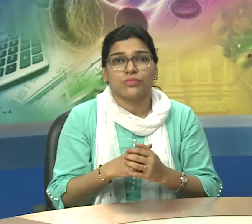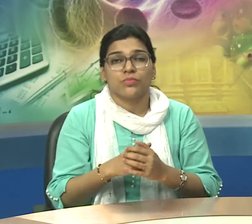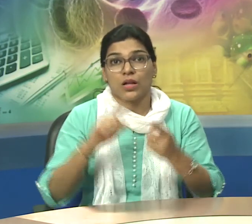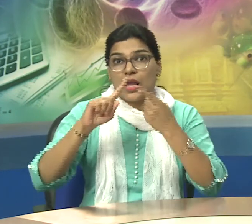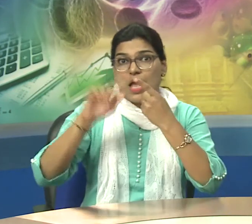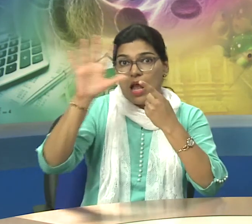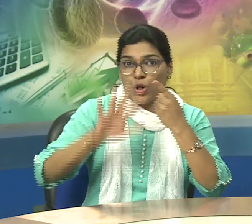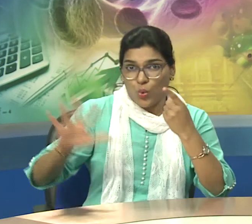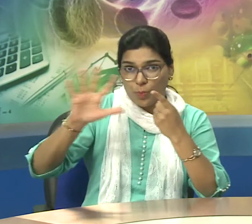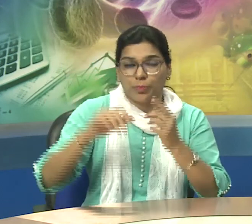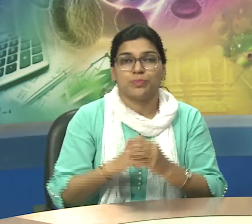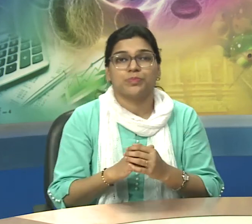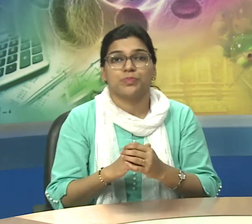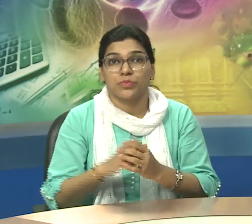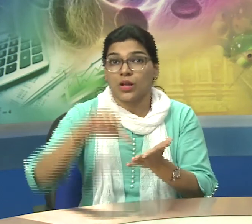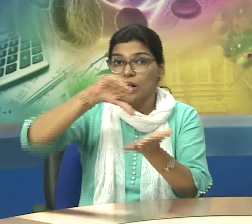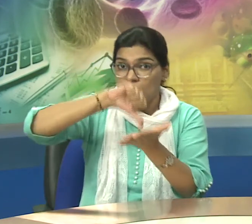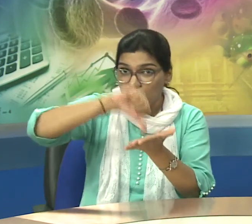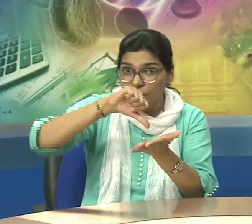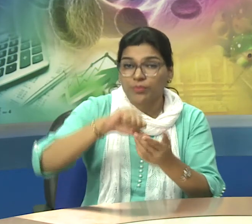Bangladesh, Europe, Iran,